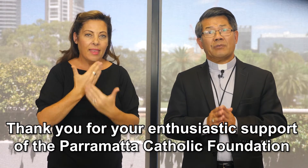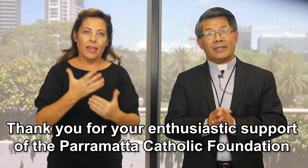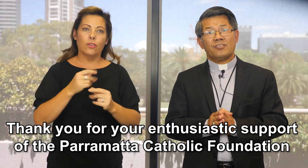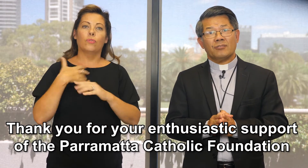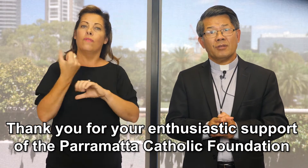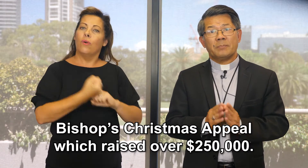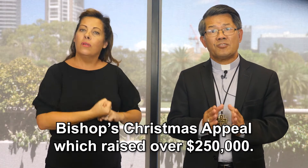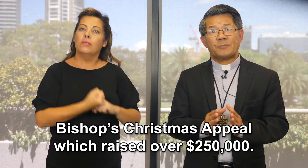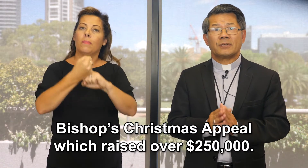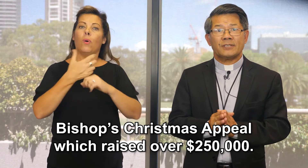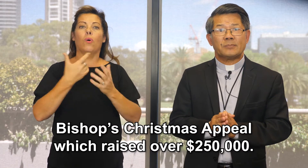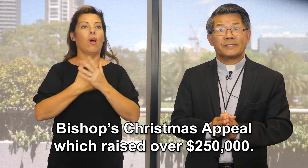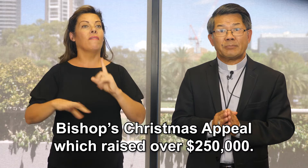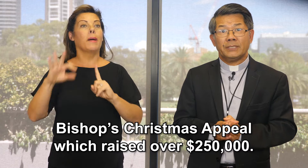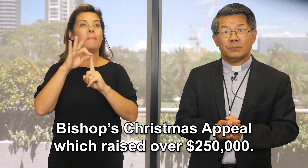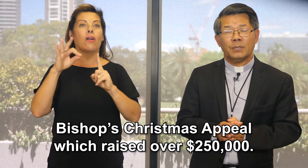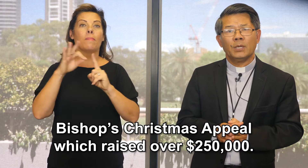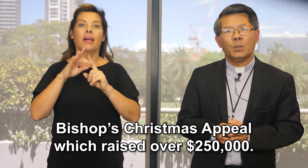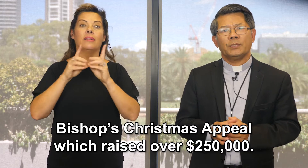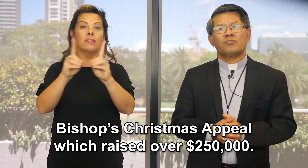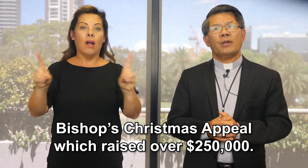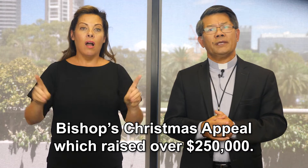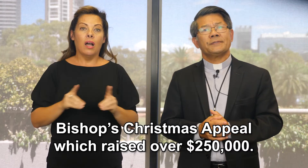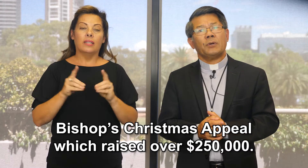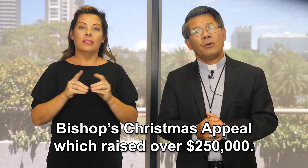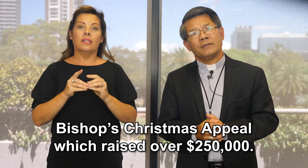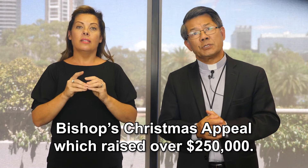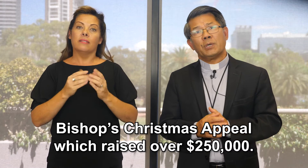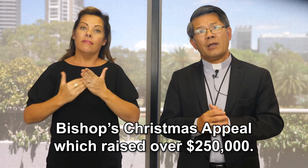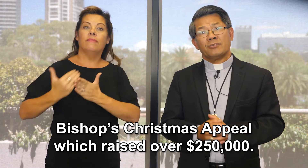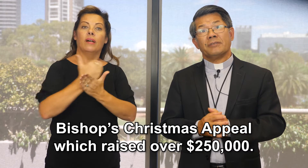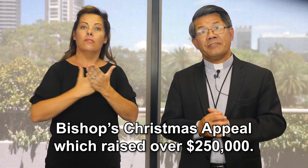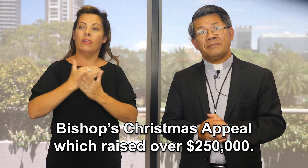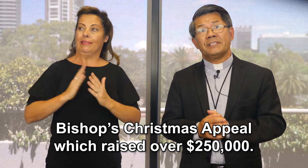Catholic Foundation Bishop's Christmas Appeal, which raised over